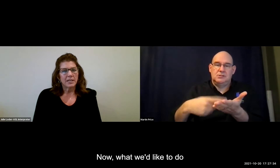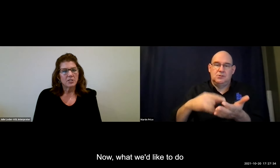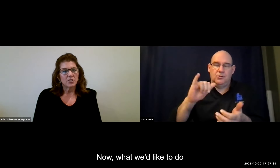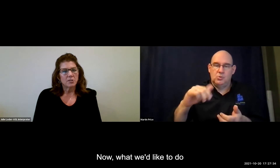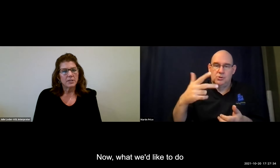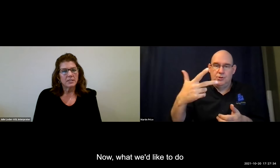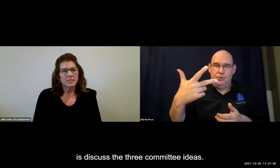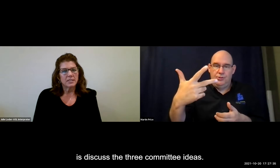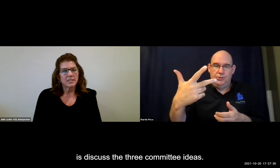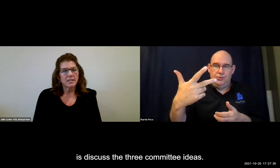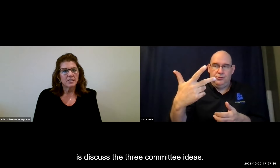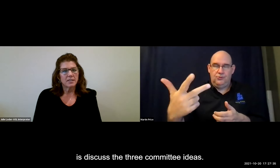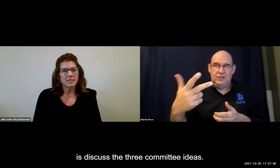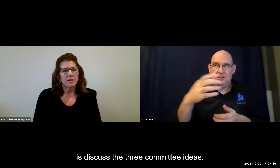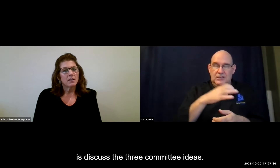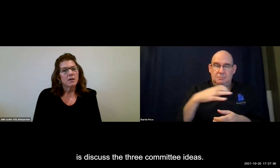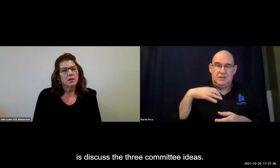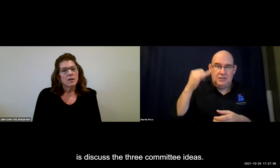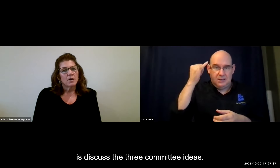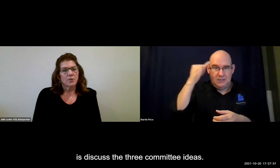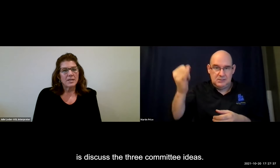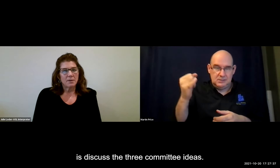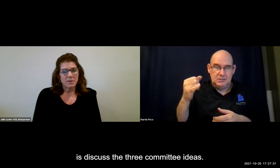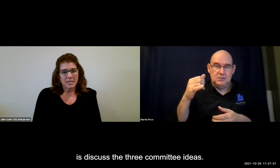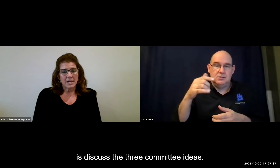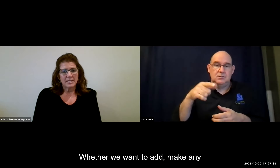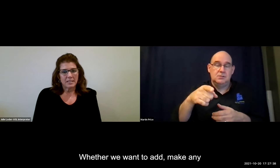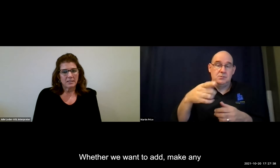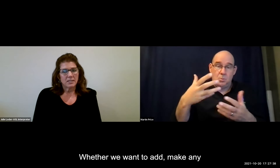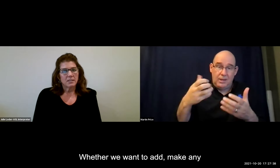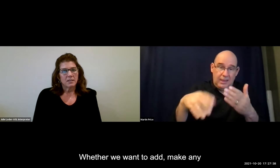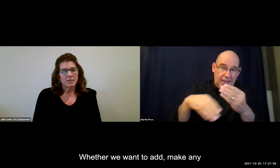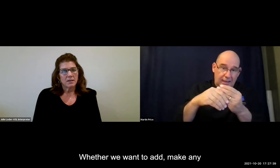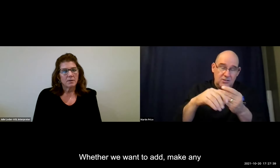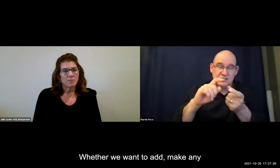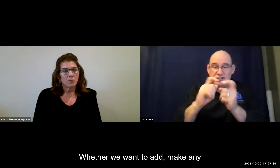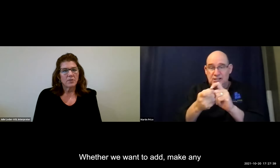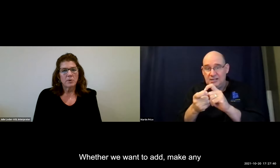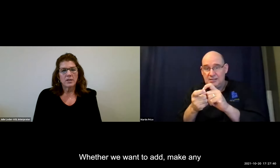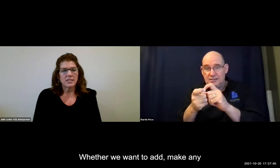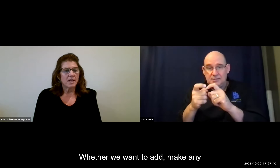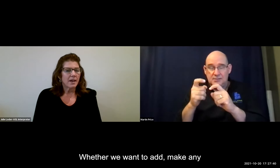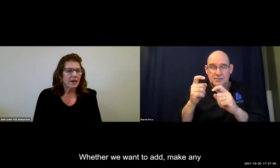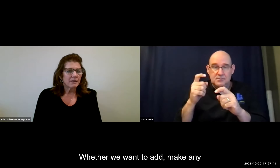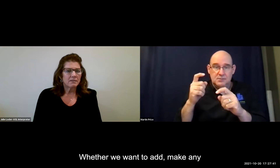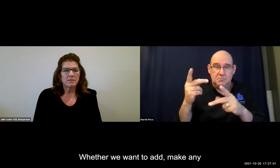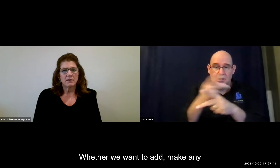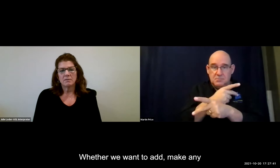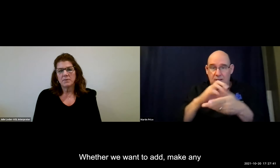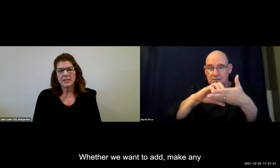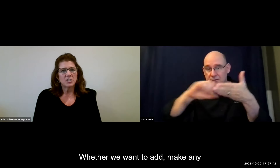Now what we'd like to do is discuss the 3 committee ideas, whether we want to